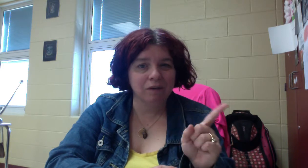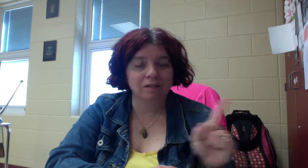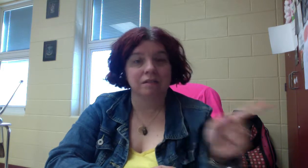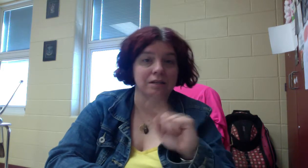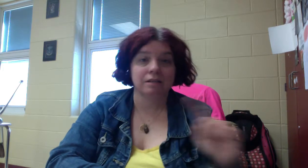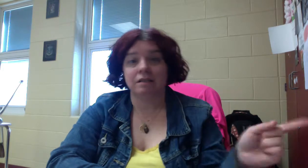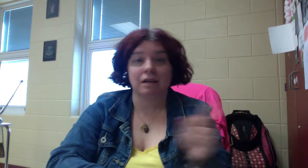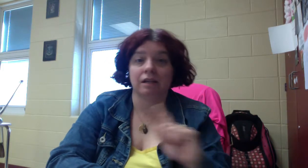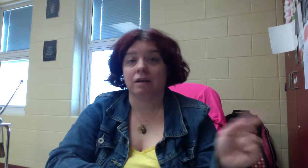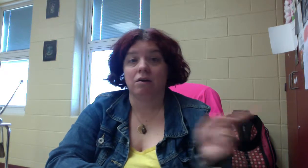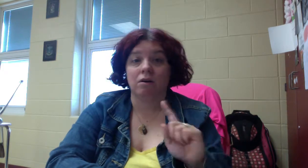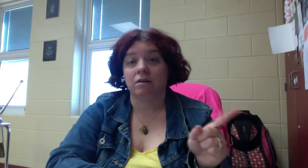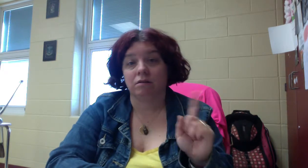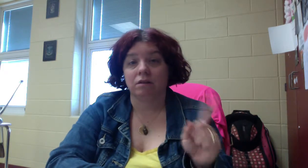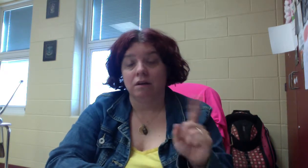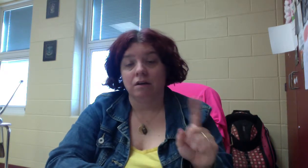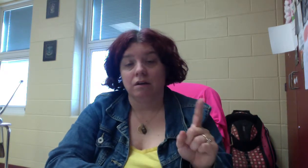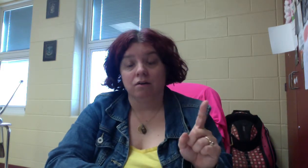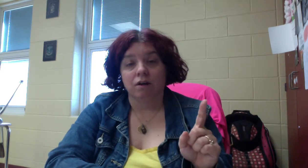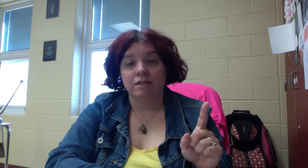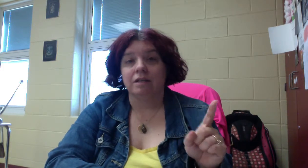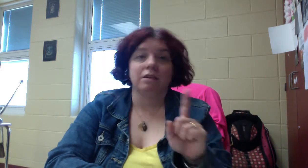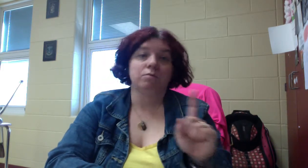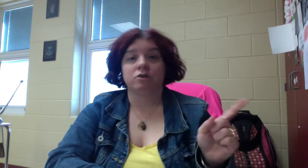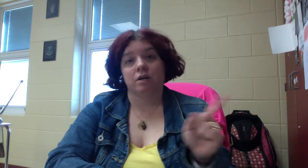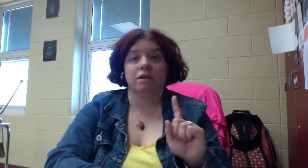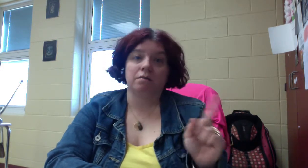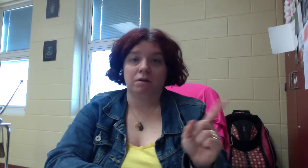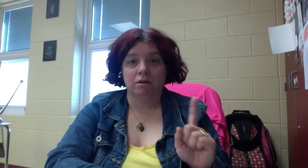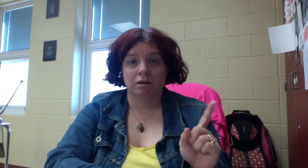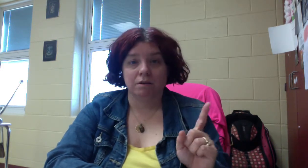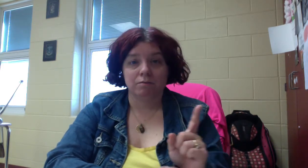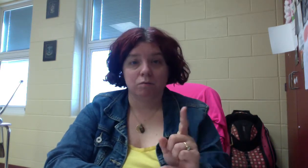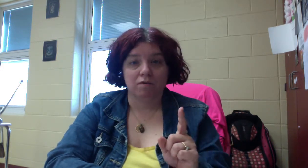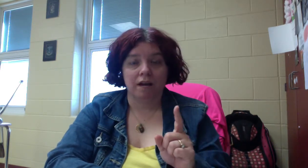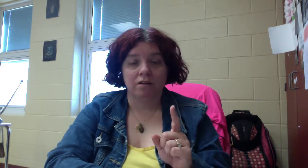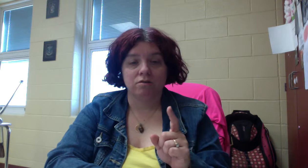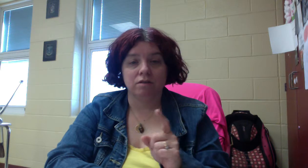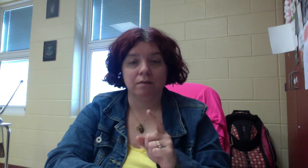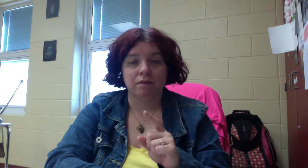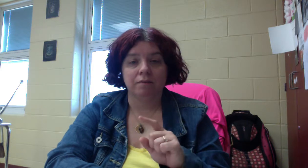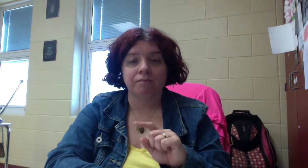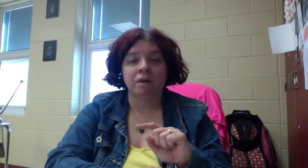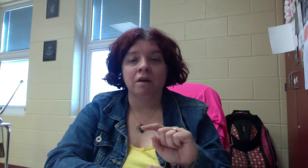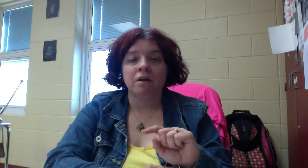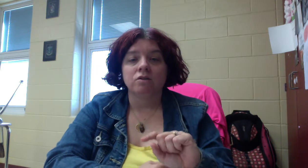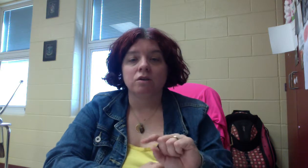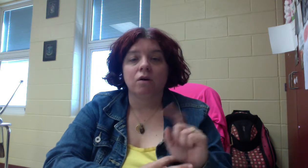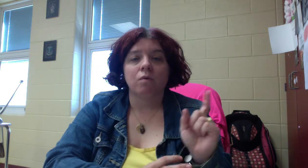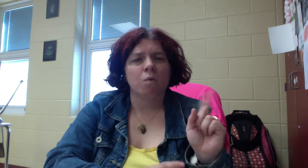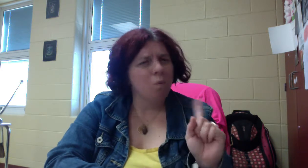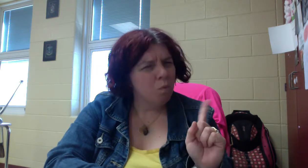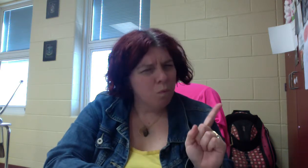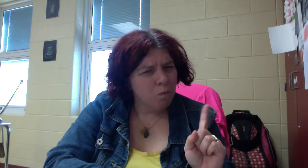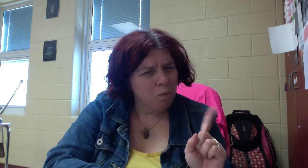this tends to get like all crazy and then you put your head in the middle and it becomes more of an attitude type thing. So,